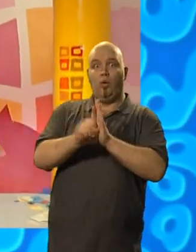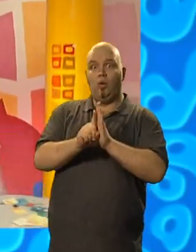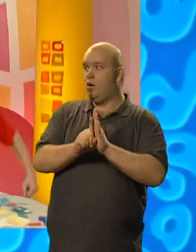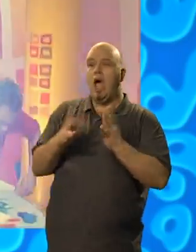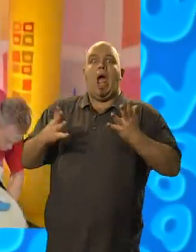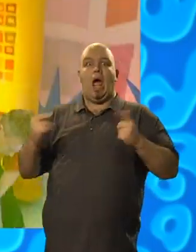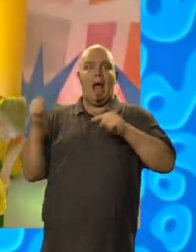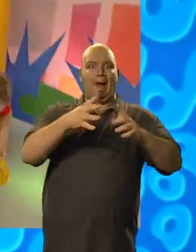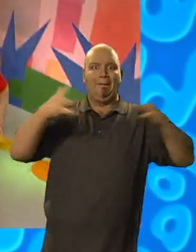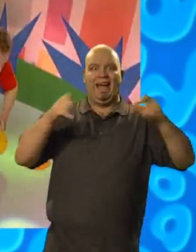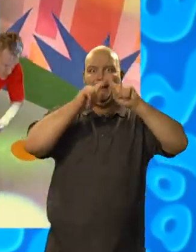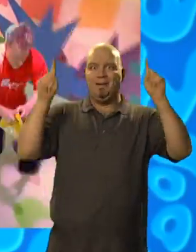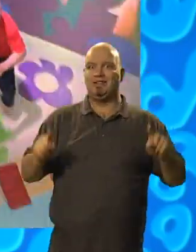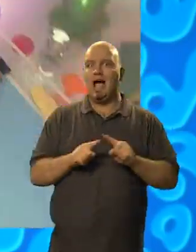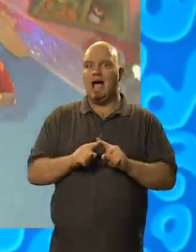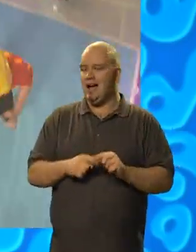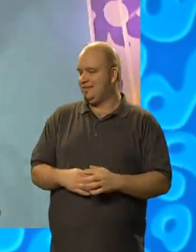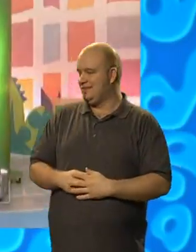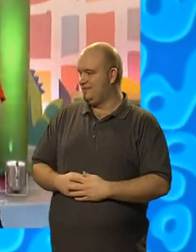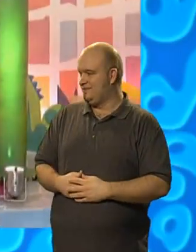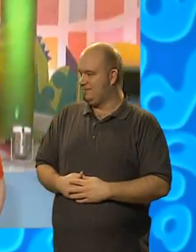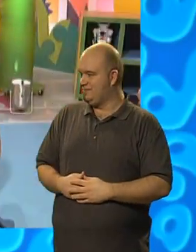big picture! Ooh.